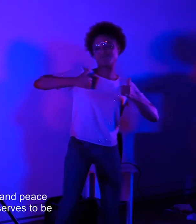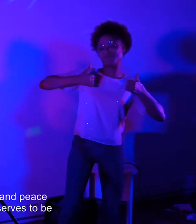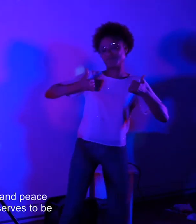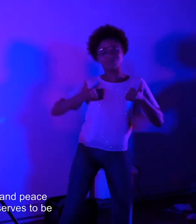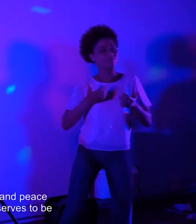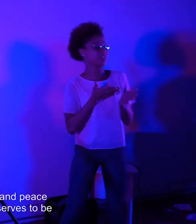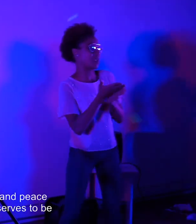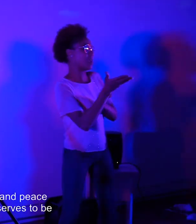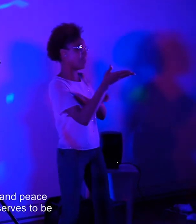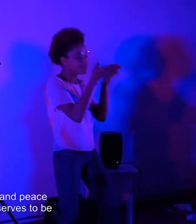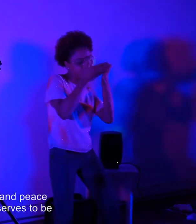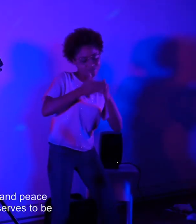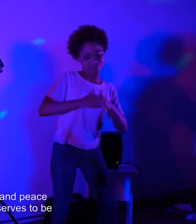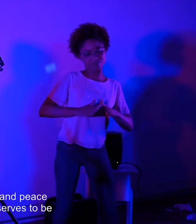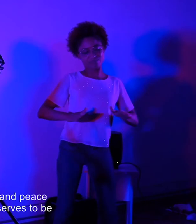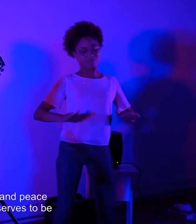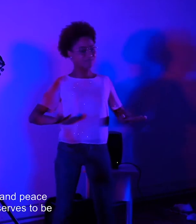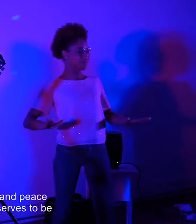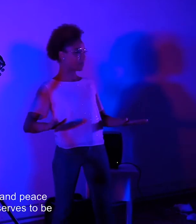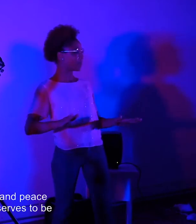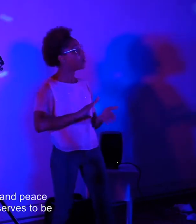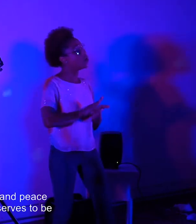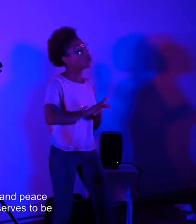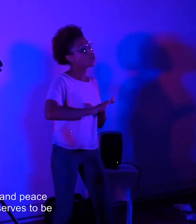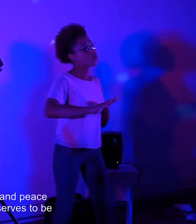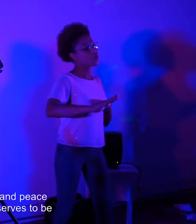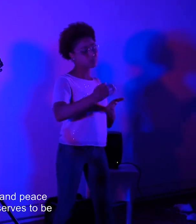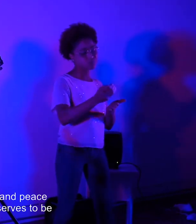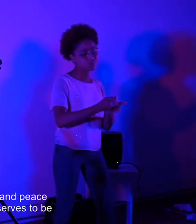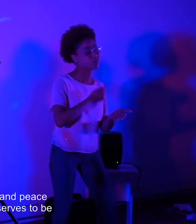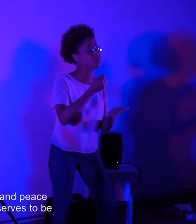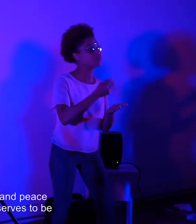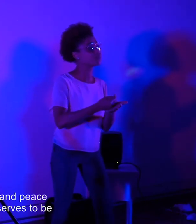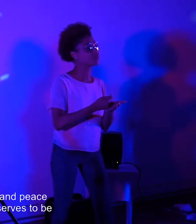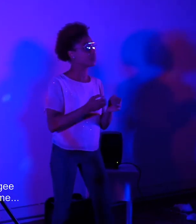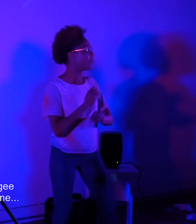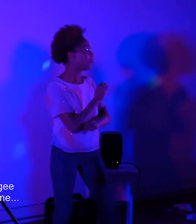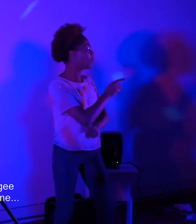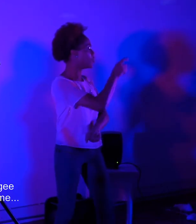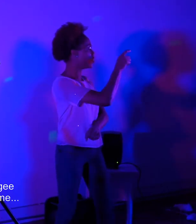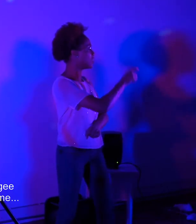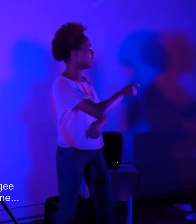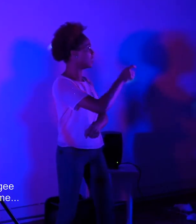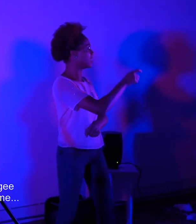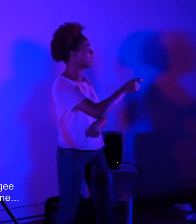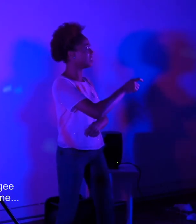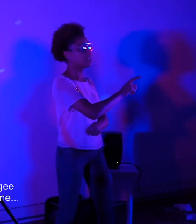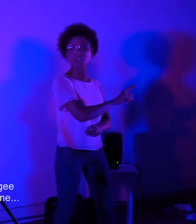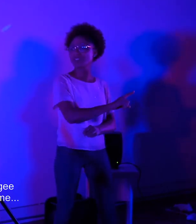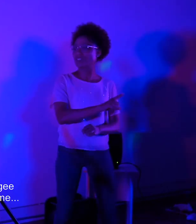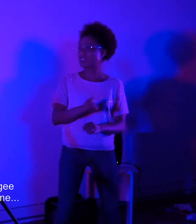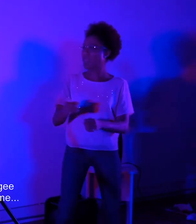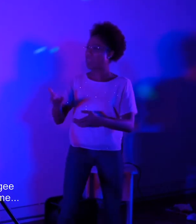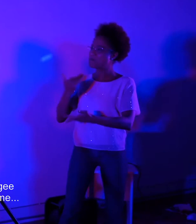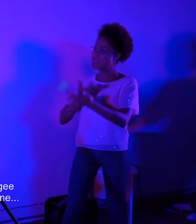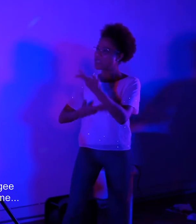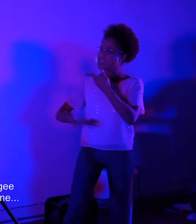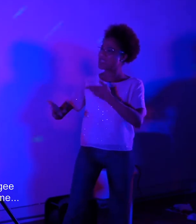free. I want justice and peace. No, nobody deserves to be a refugee.